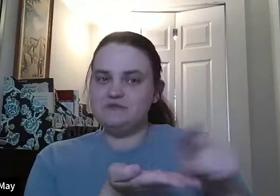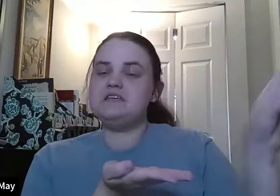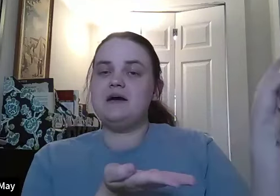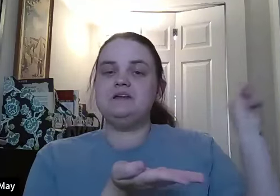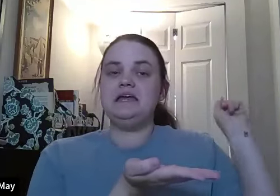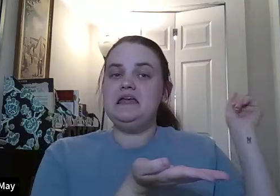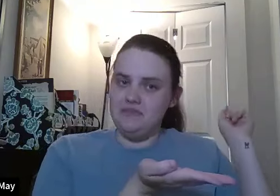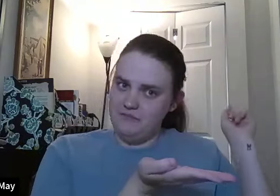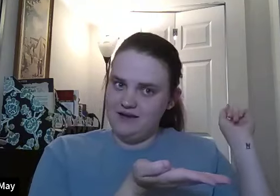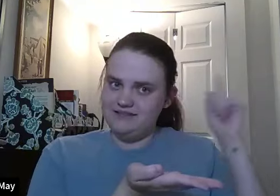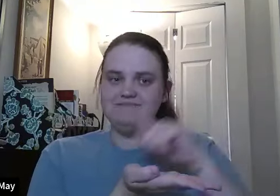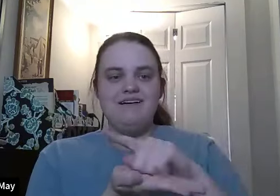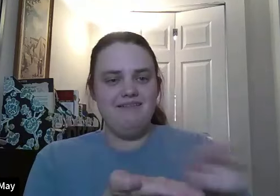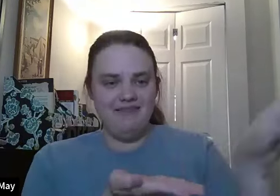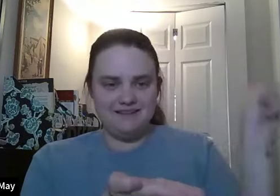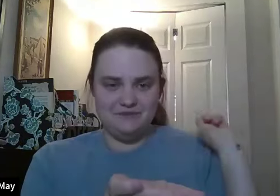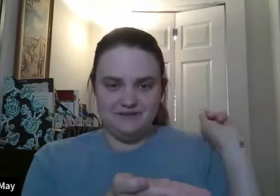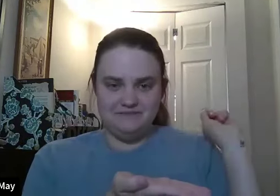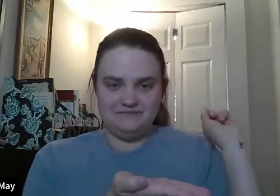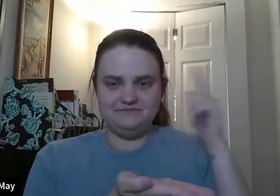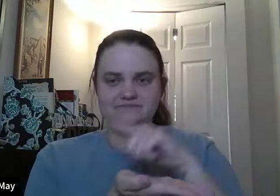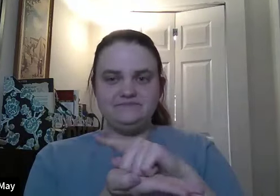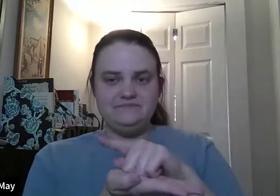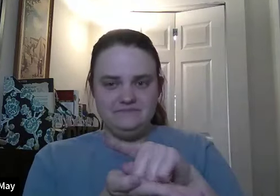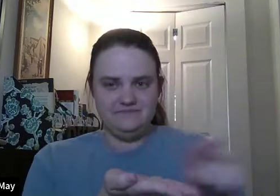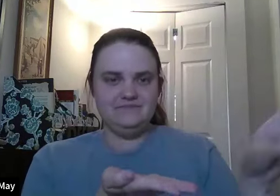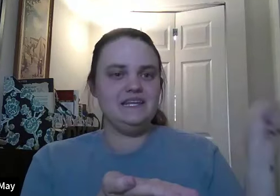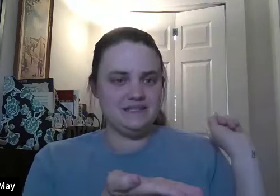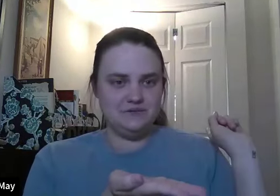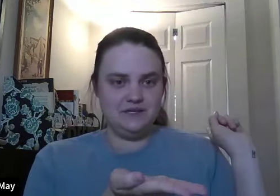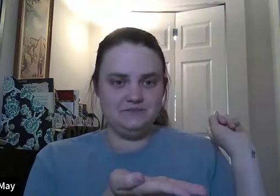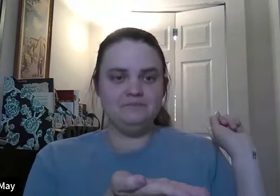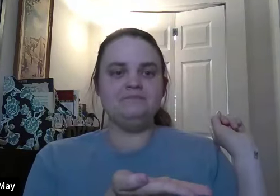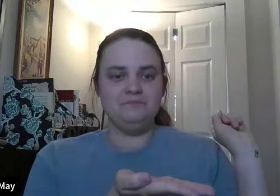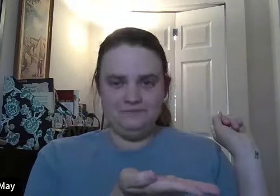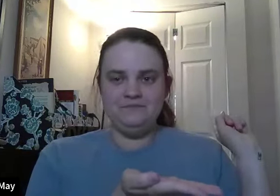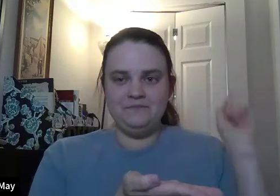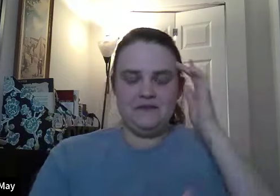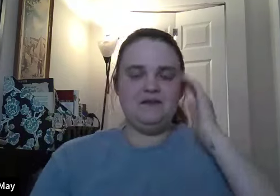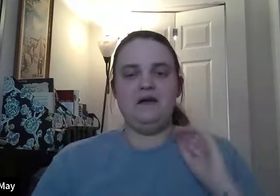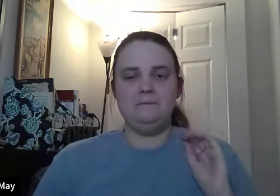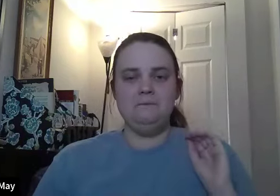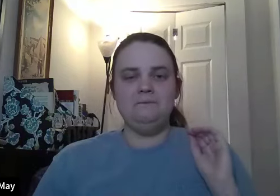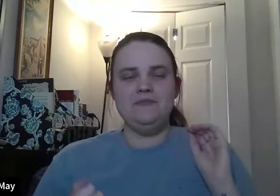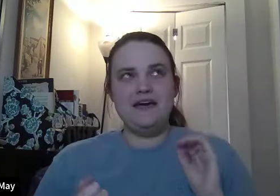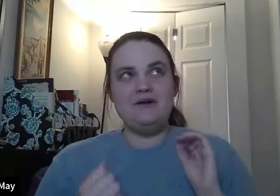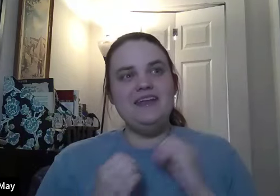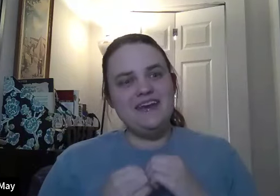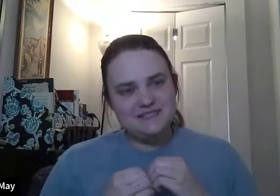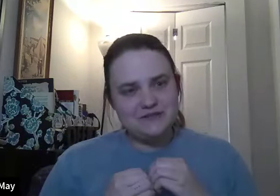it was happening in the past. Last week. Last week. Okay. Now, next